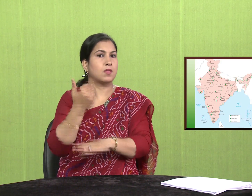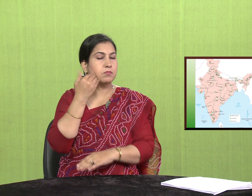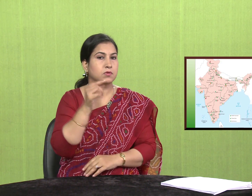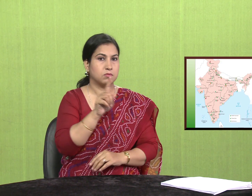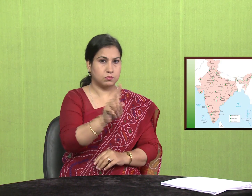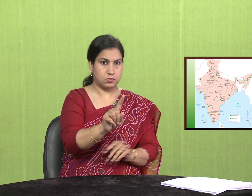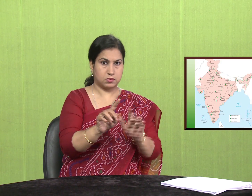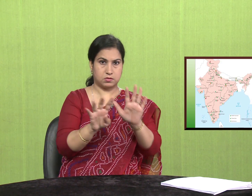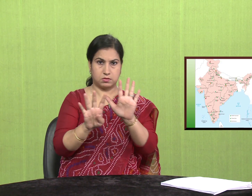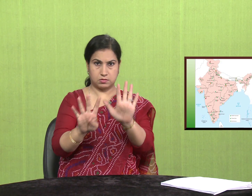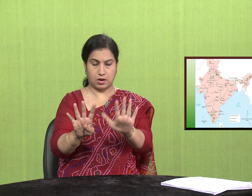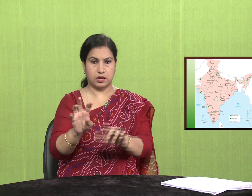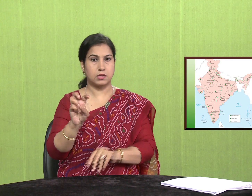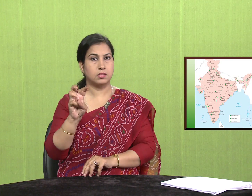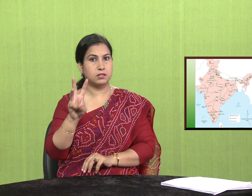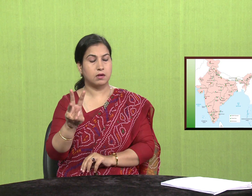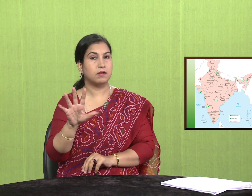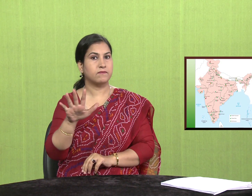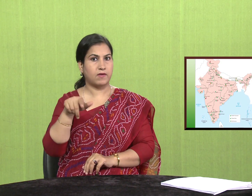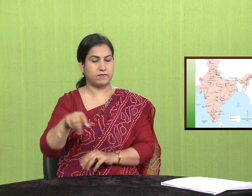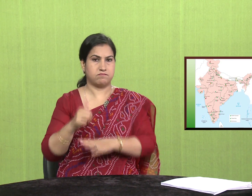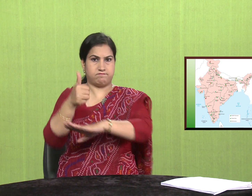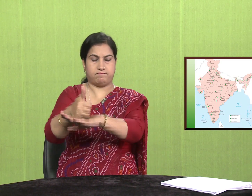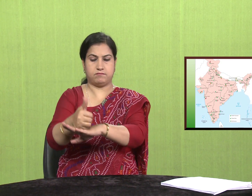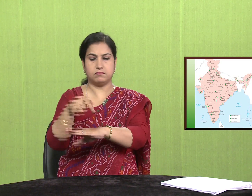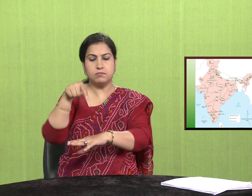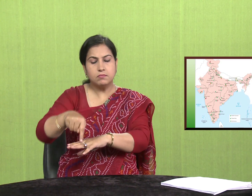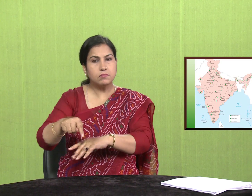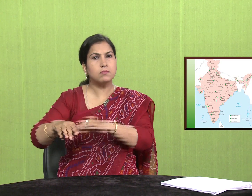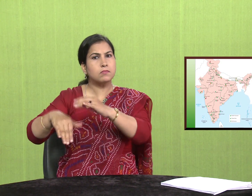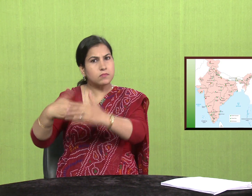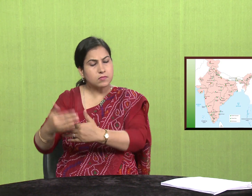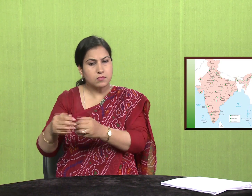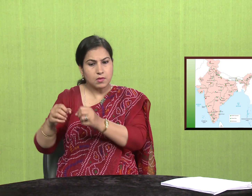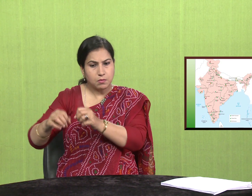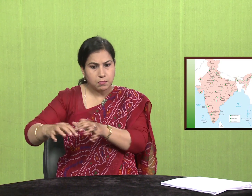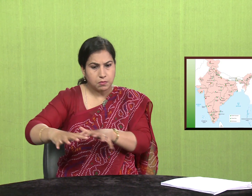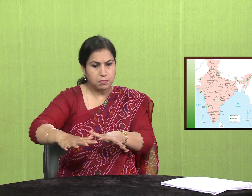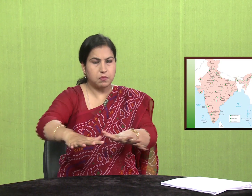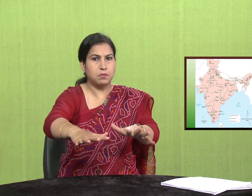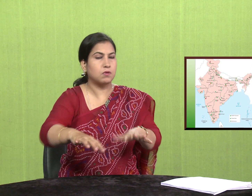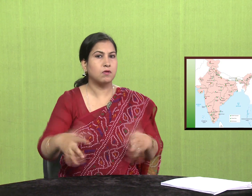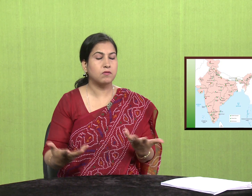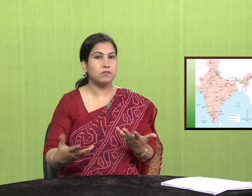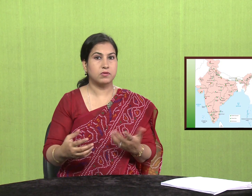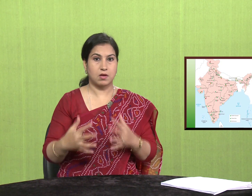and it got substantially expanded through Wildlife Protection